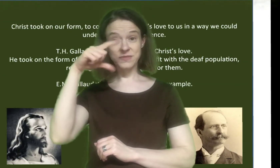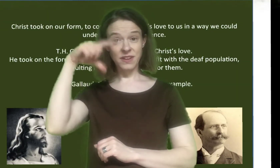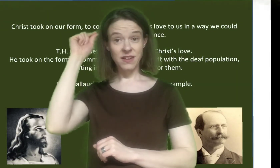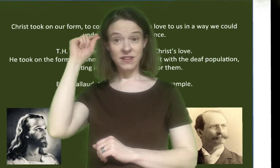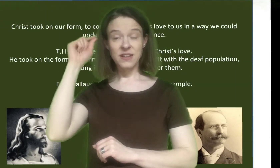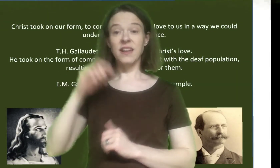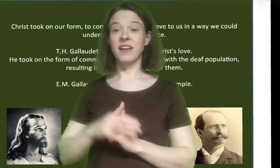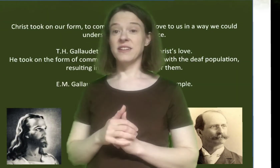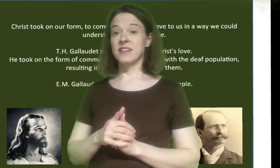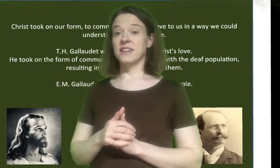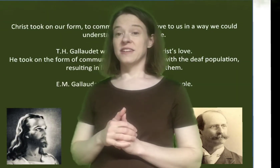Thomas Gallaudet,